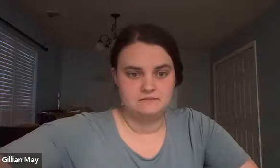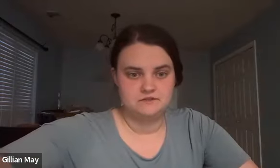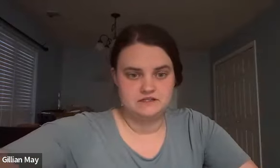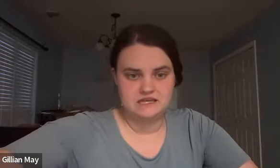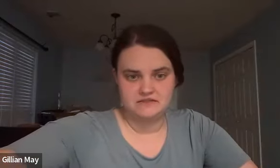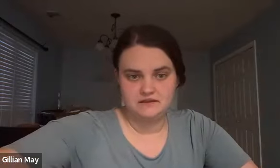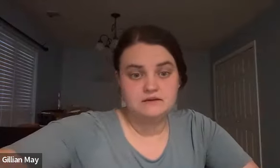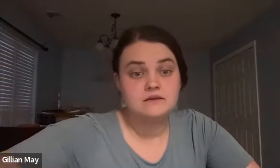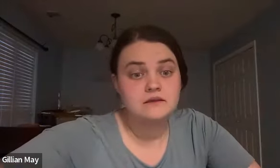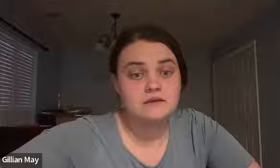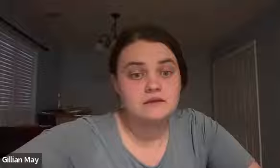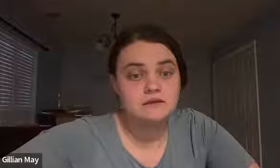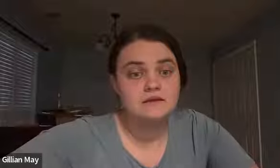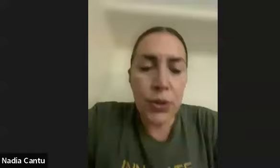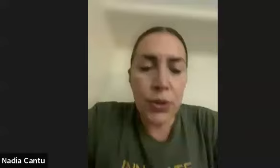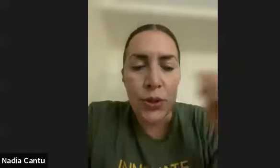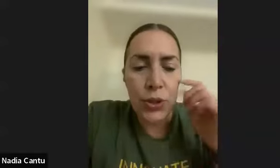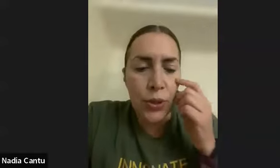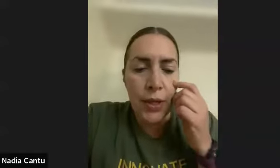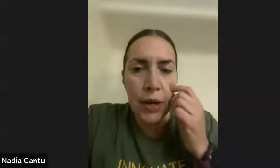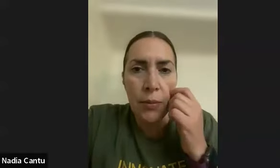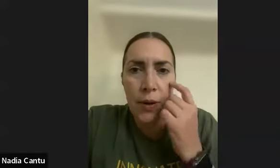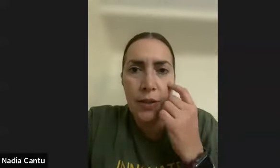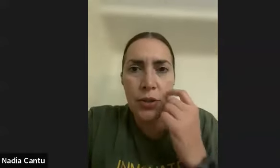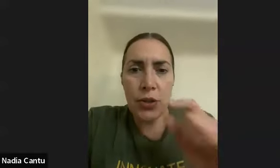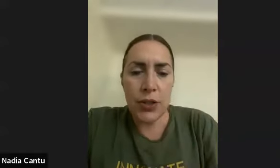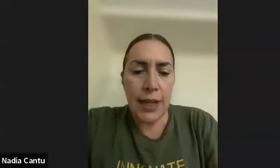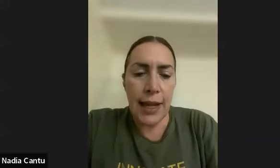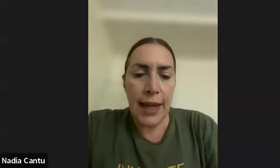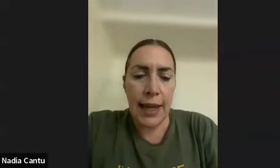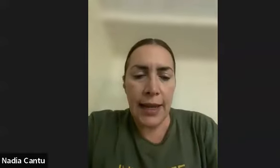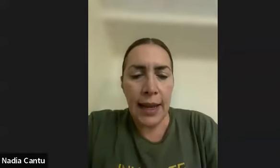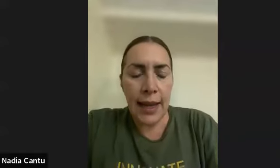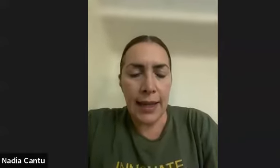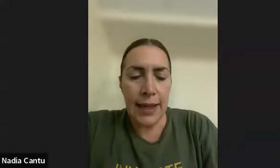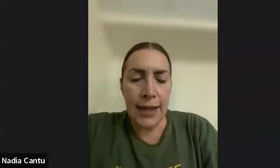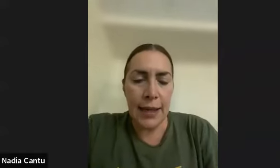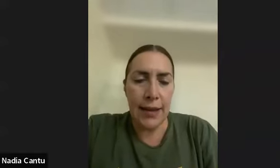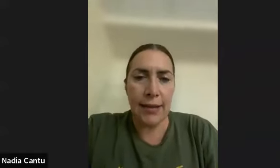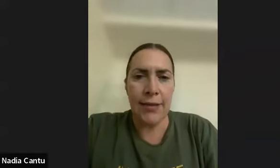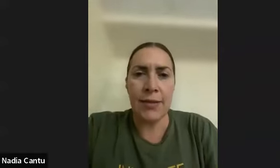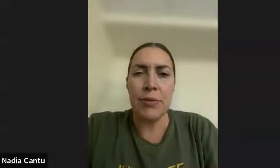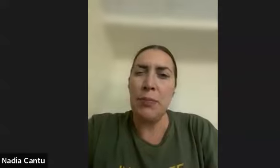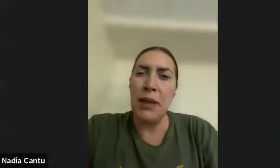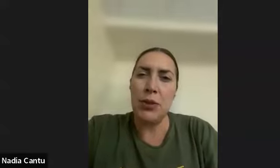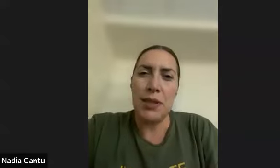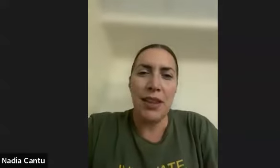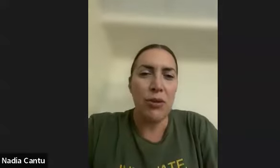Trying to see, I think. Yes, could you do the number that you just did again and repeat